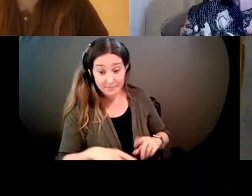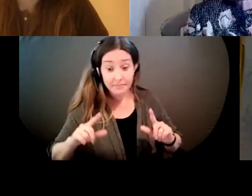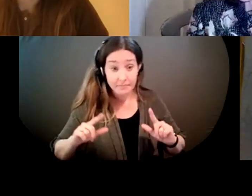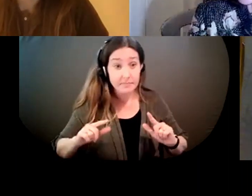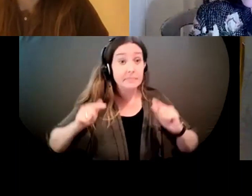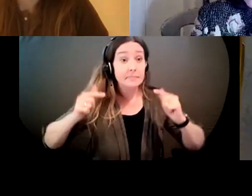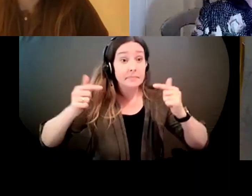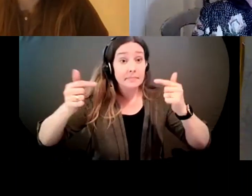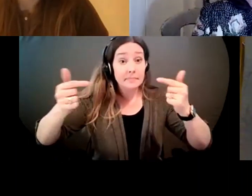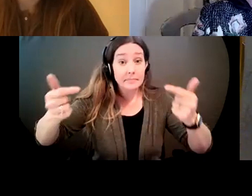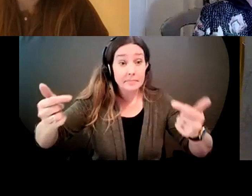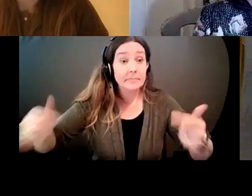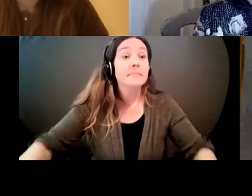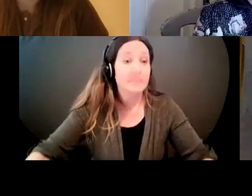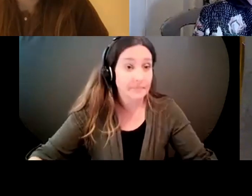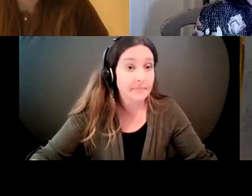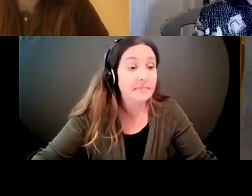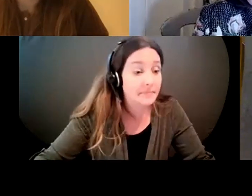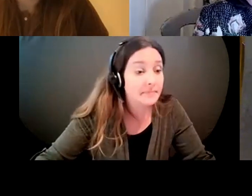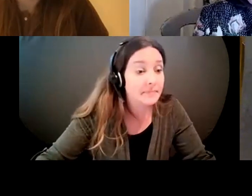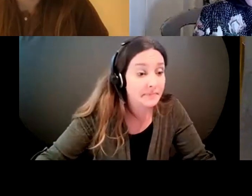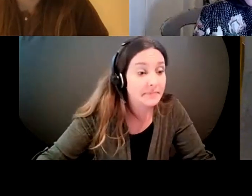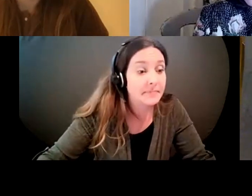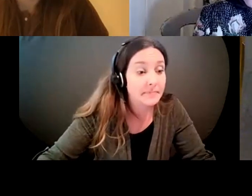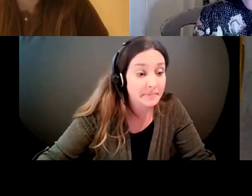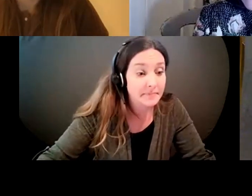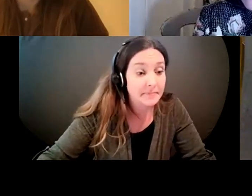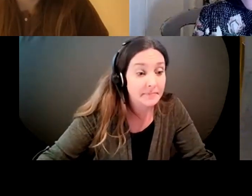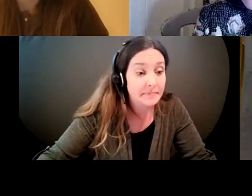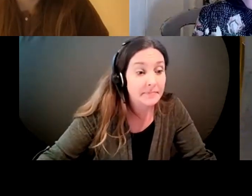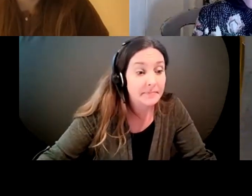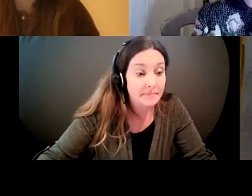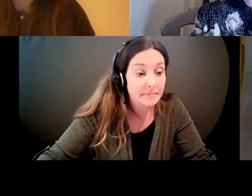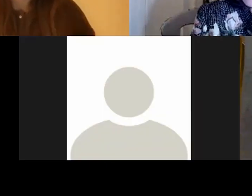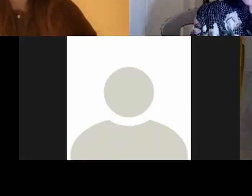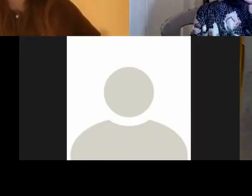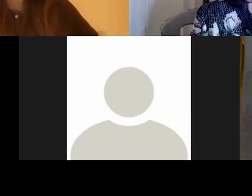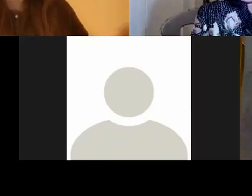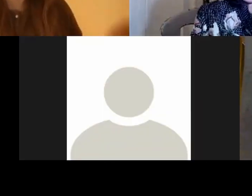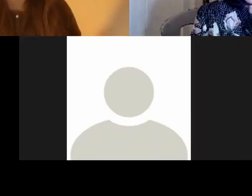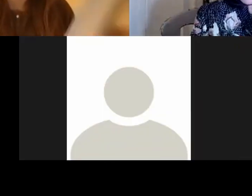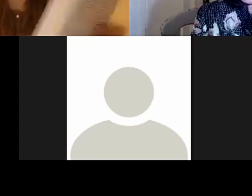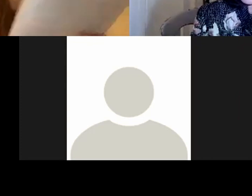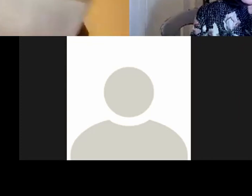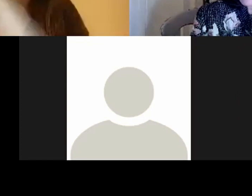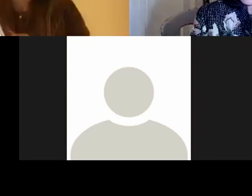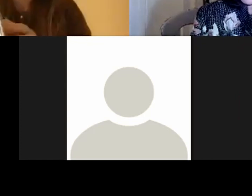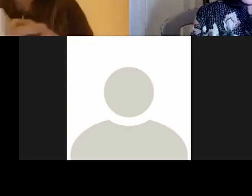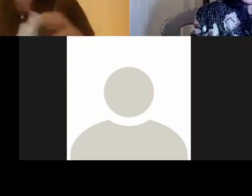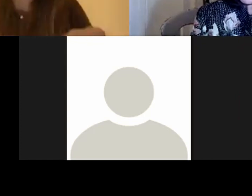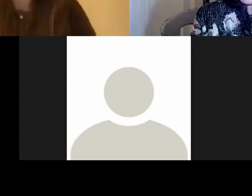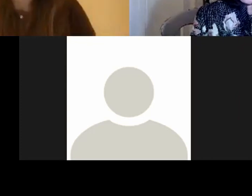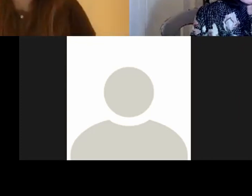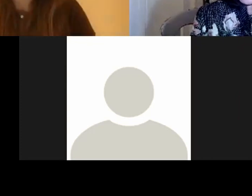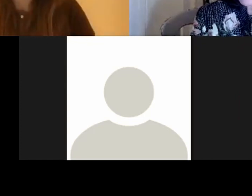By early spring, this is the spring of 1976, I had thrown myself into writing a